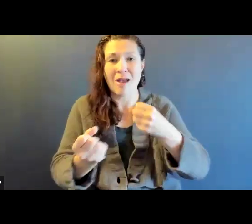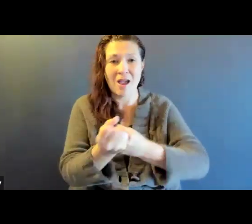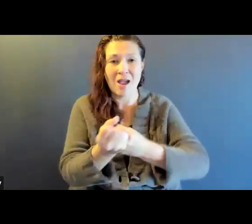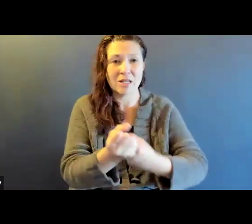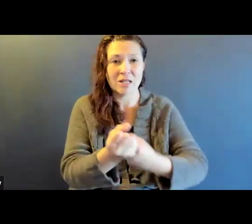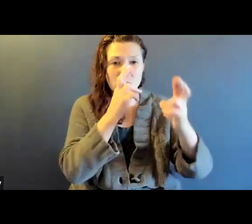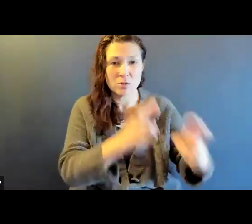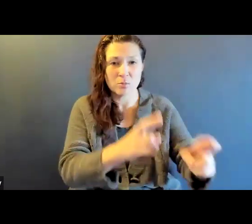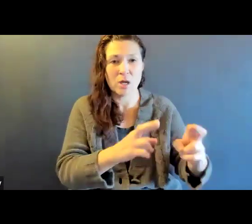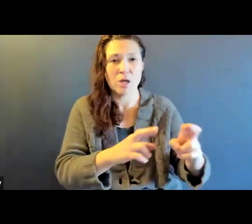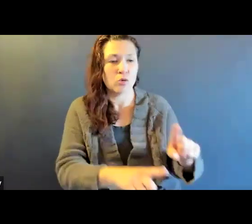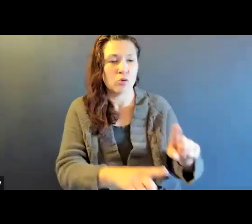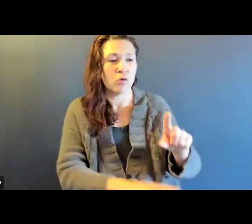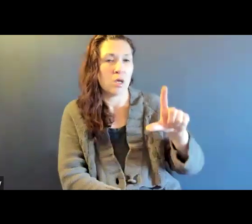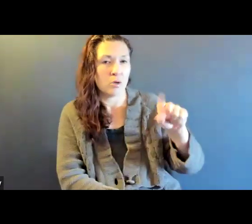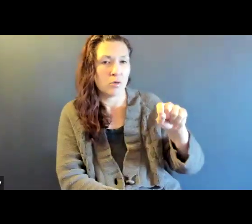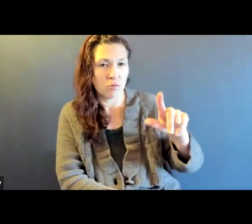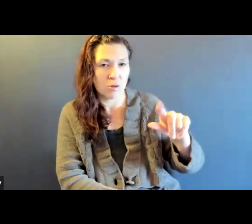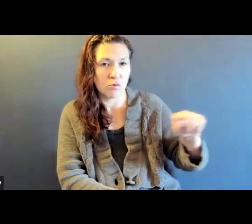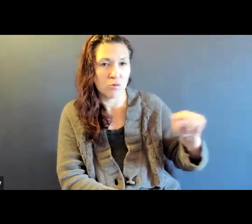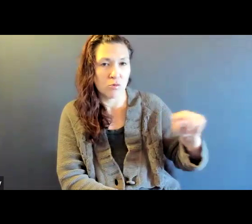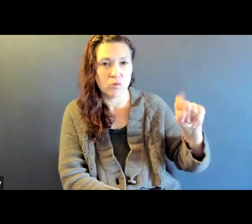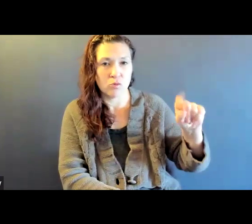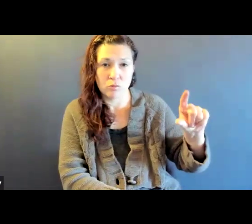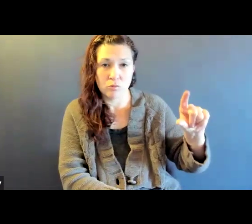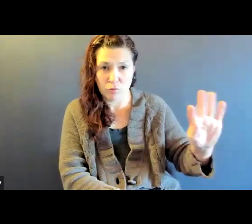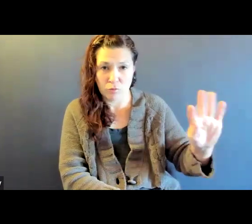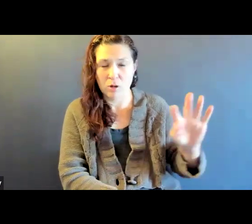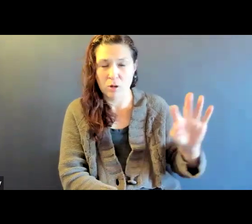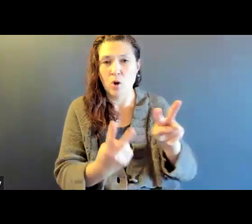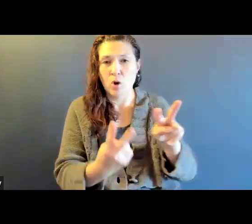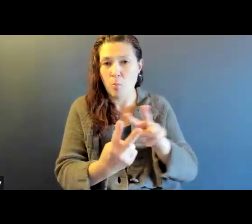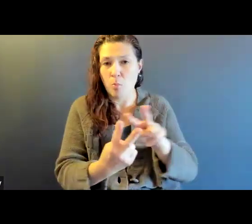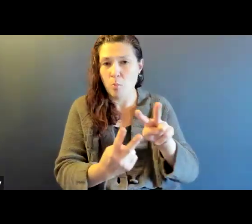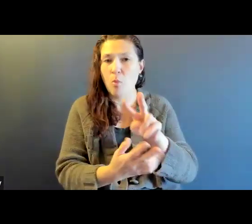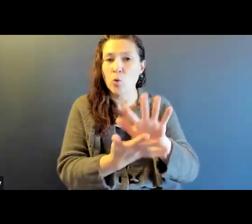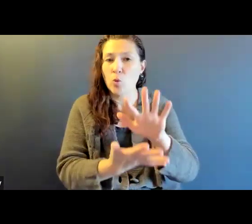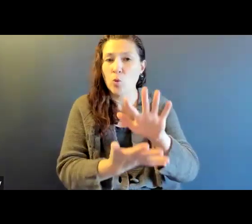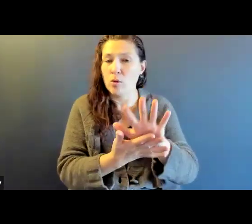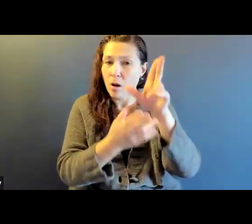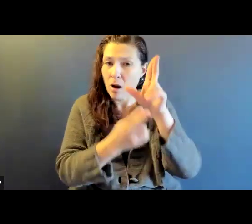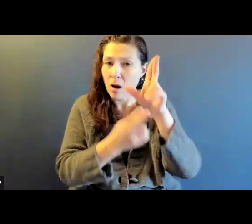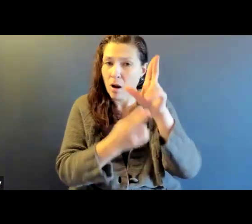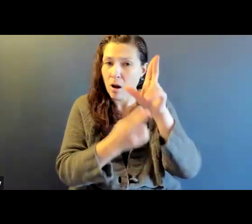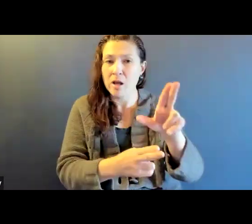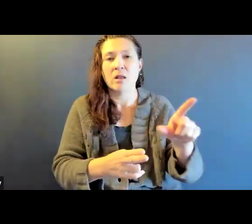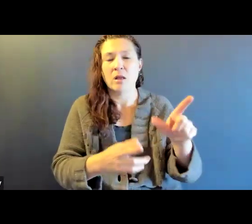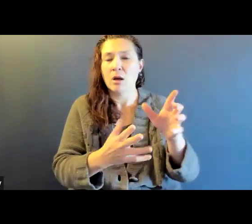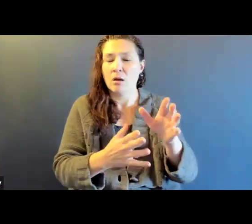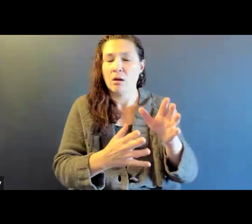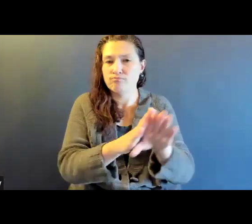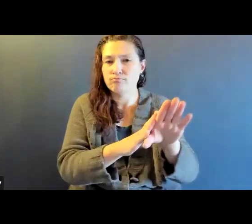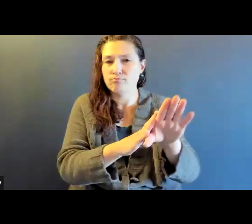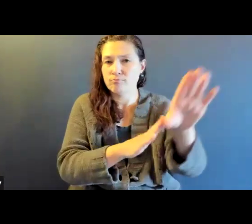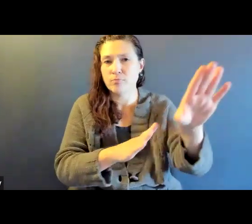year 23 to 24. Both school communities were honored for creating a social climate where everyone